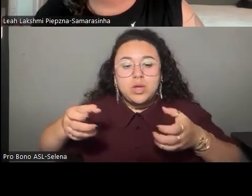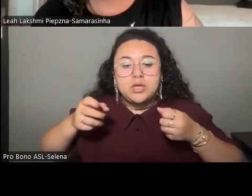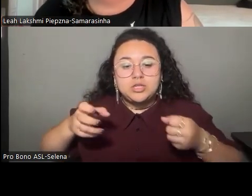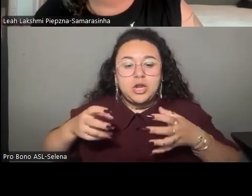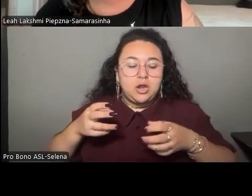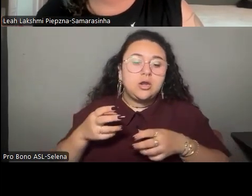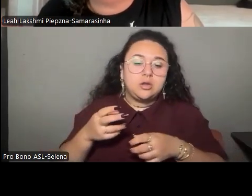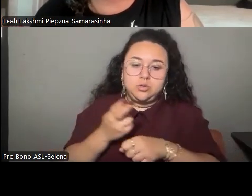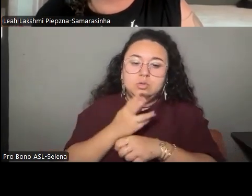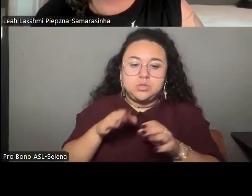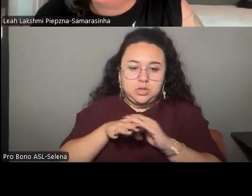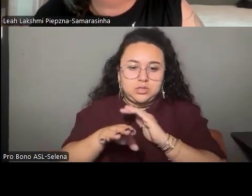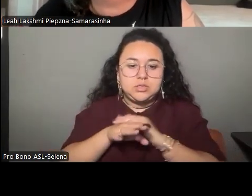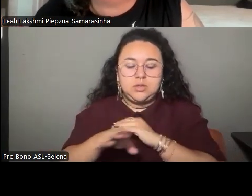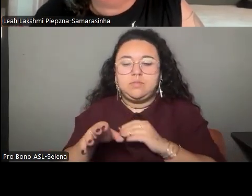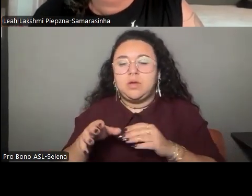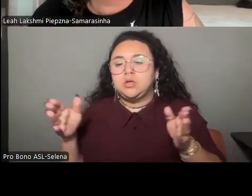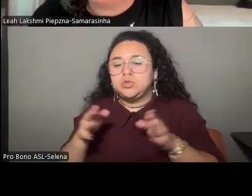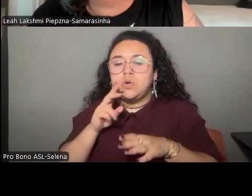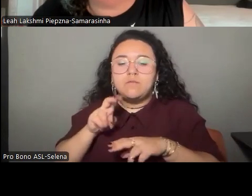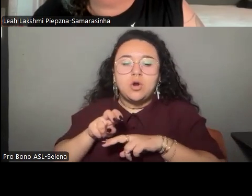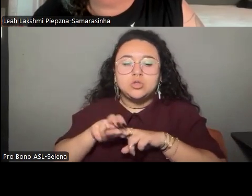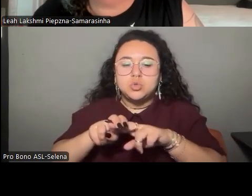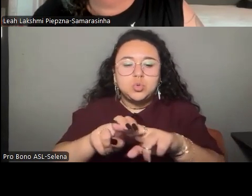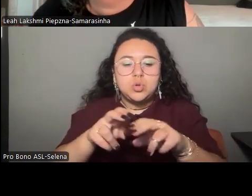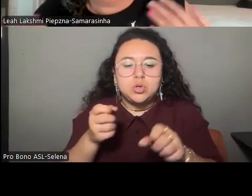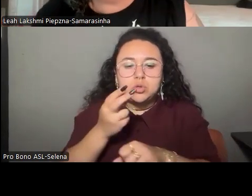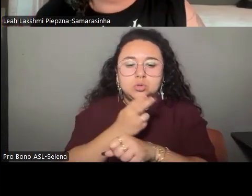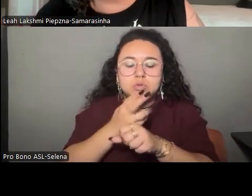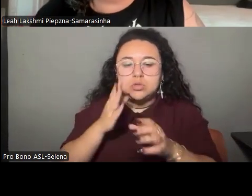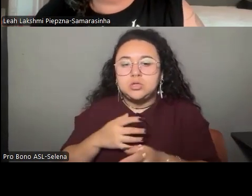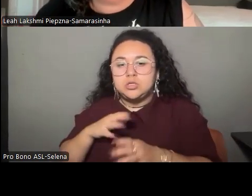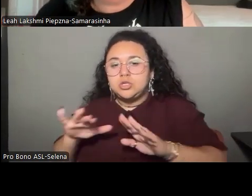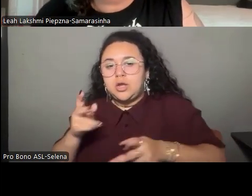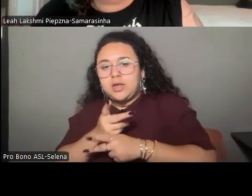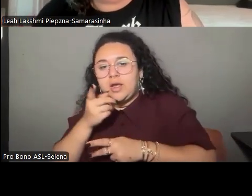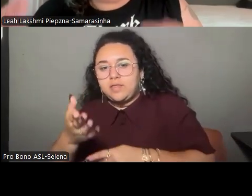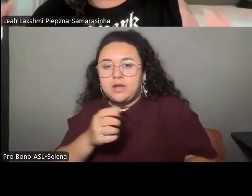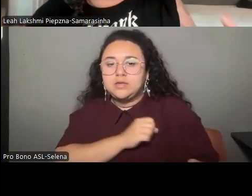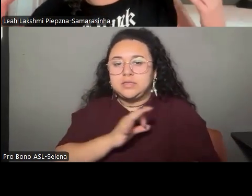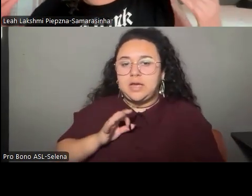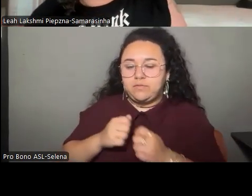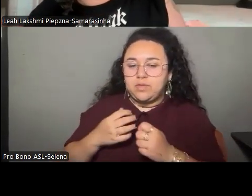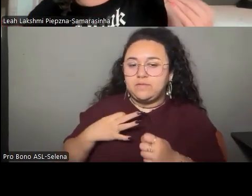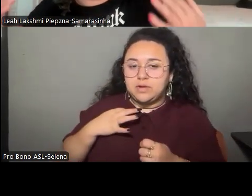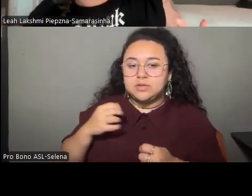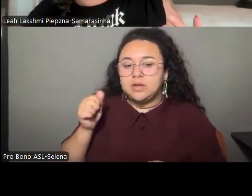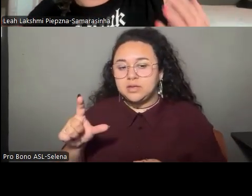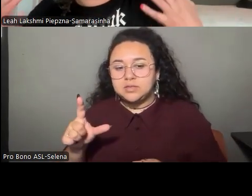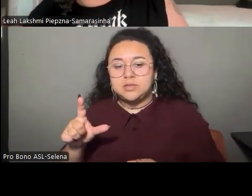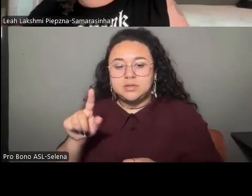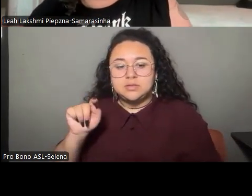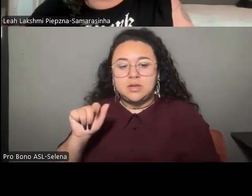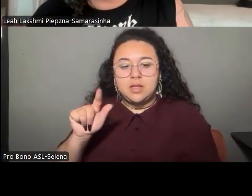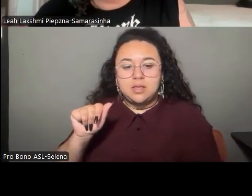childcare is offered on site in a dedicated childcare room, staffed with volunteers. Please RSVP if possible. ASL by Tala Giali